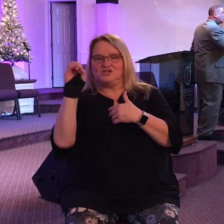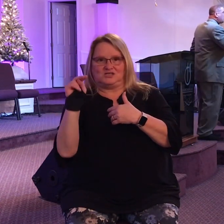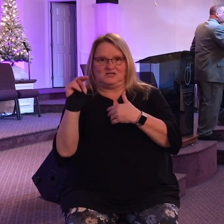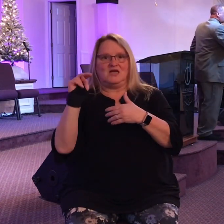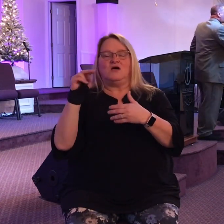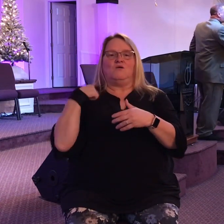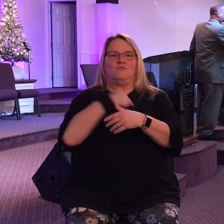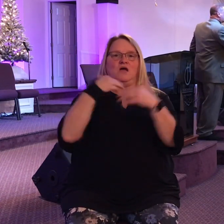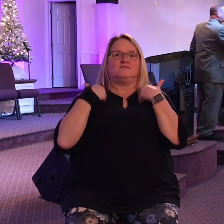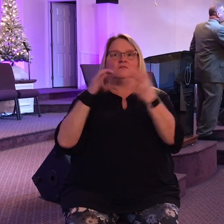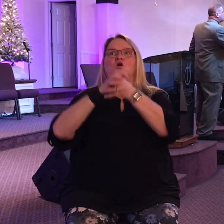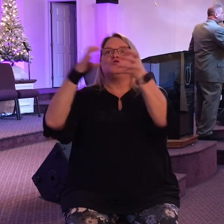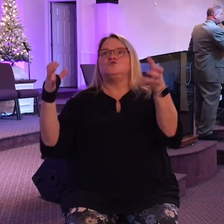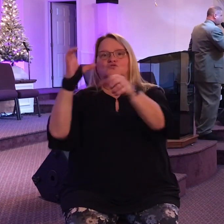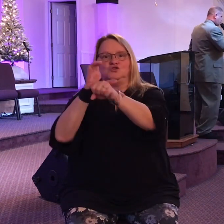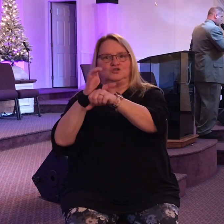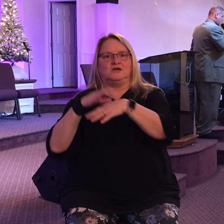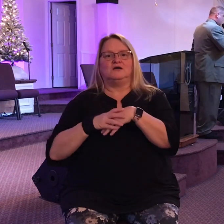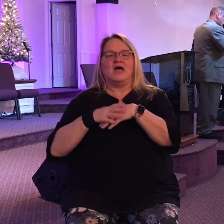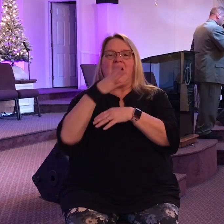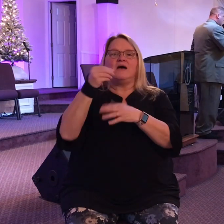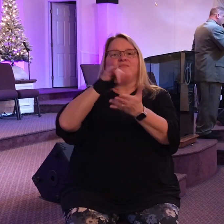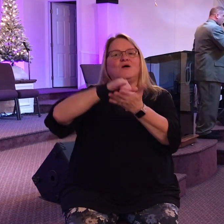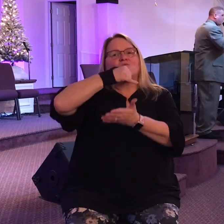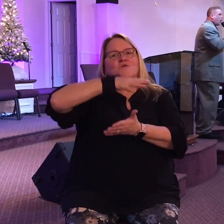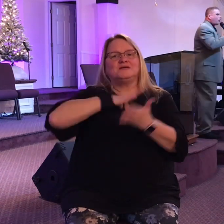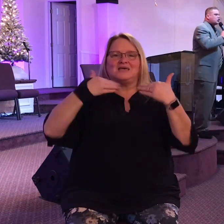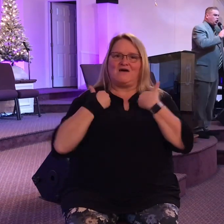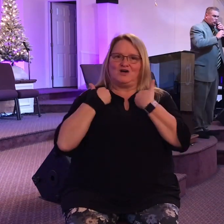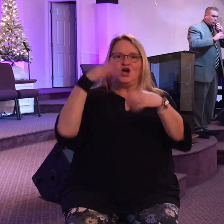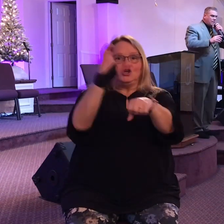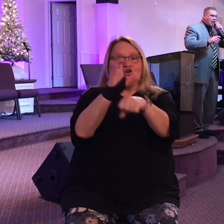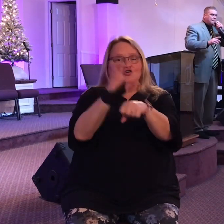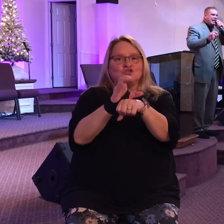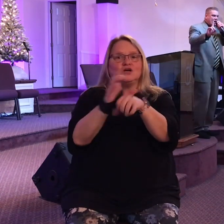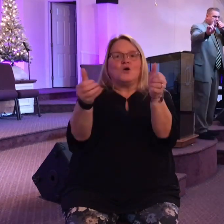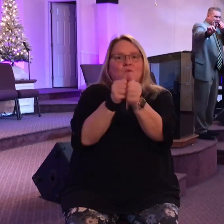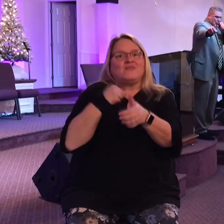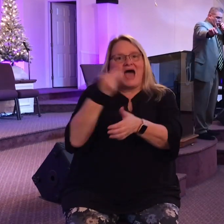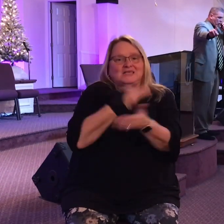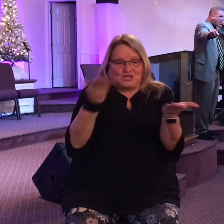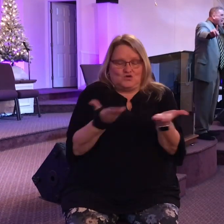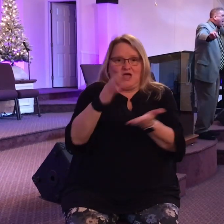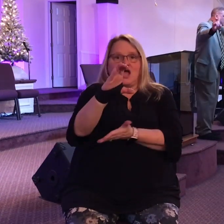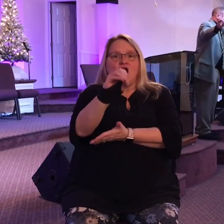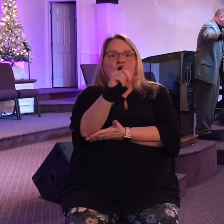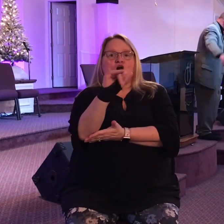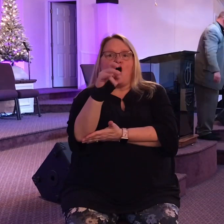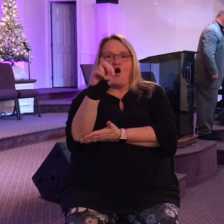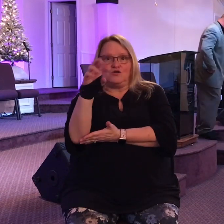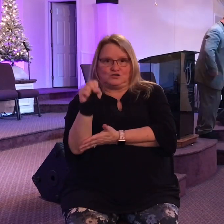church with us in Colliers, West Virginia. So Flora Shue being a minister